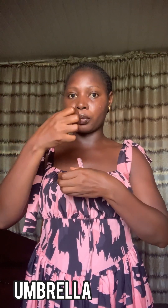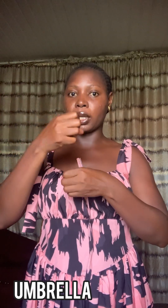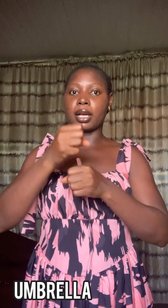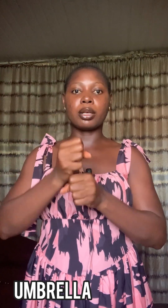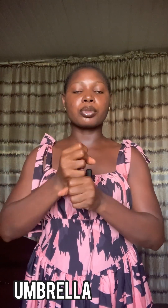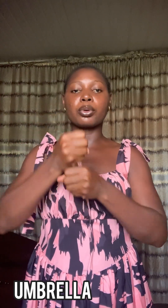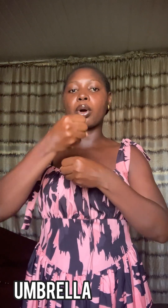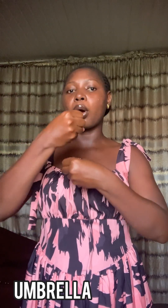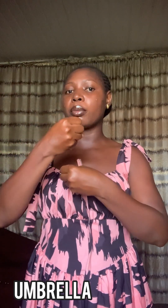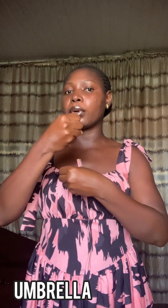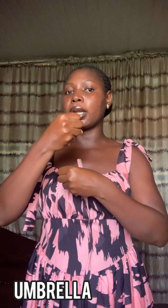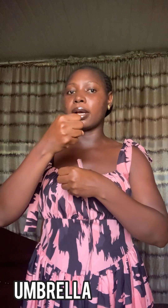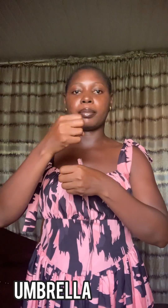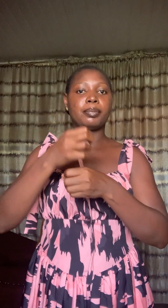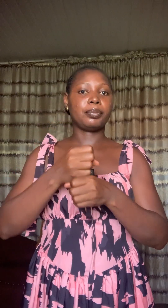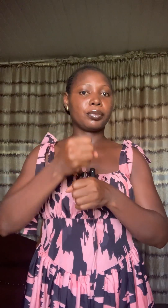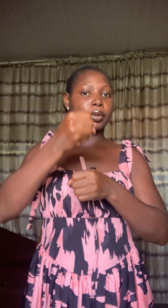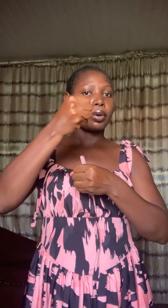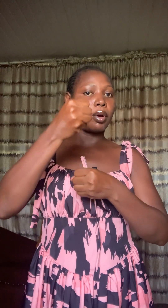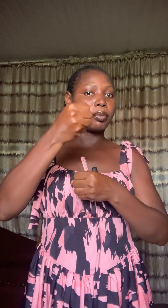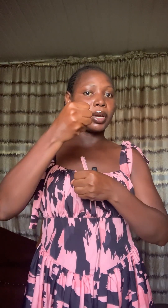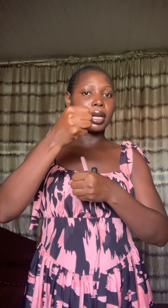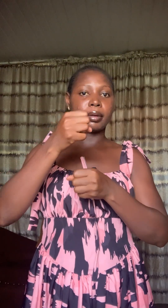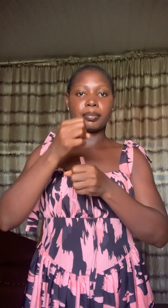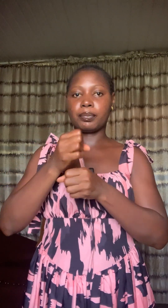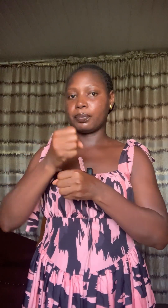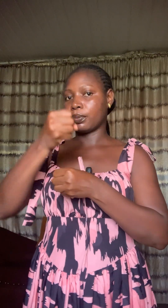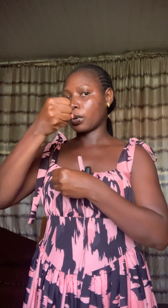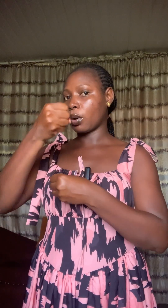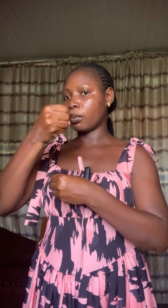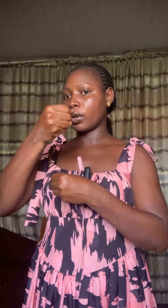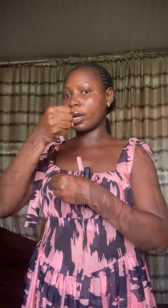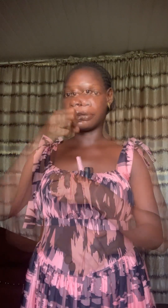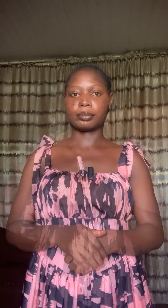umbrella. So umbrella, umbrella, umbrella.